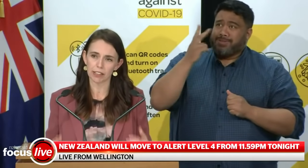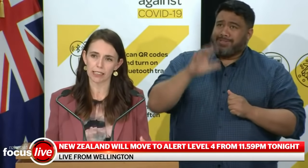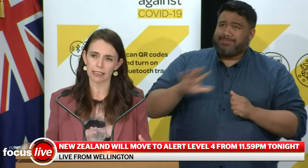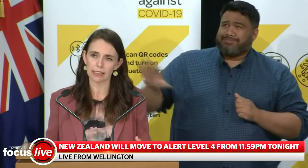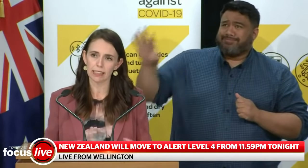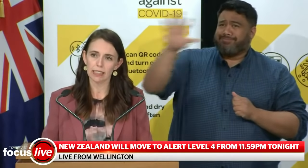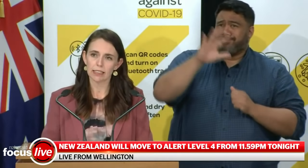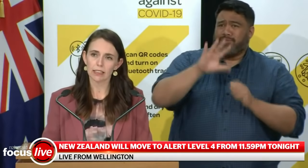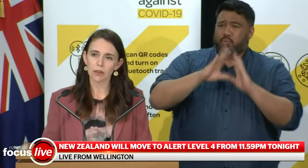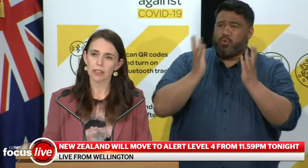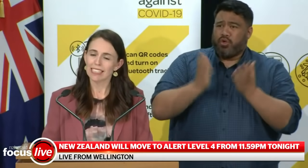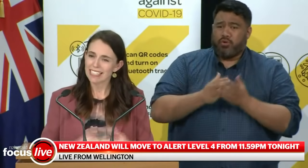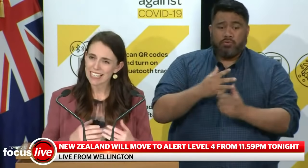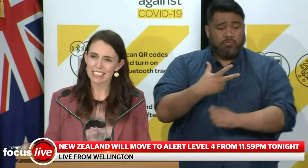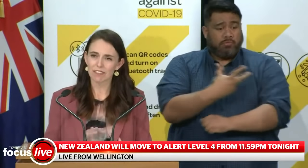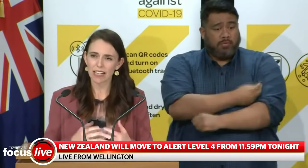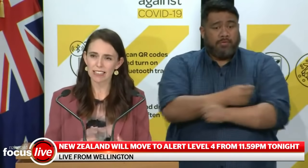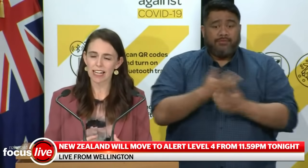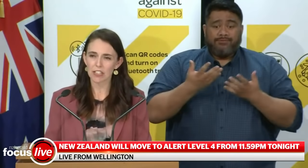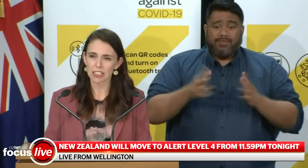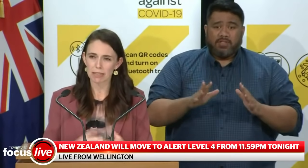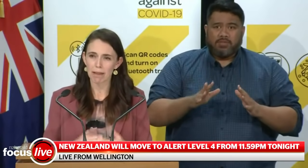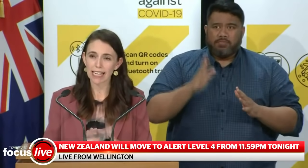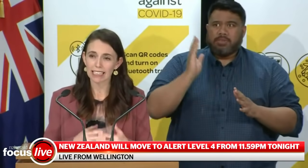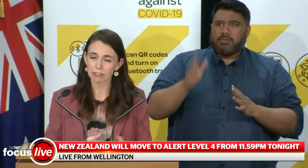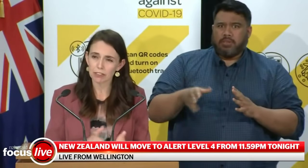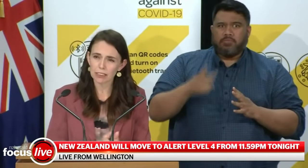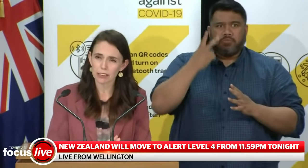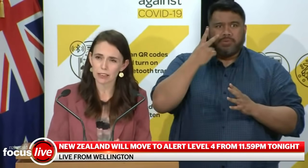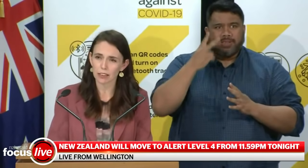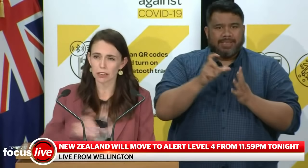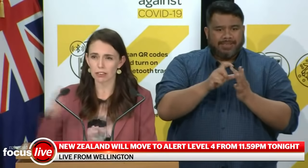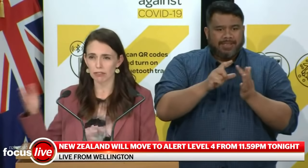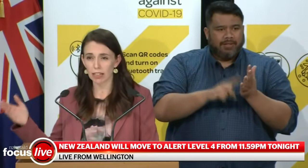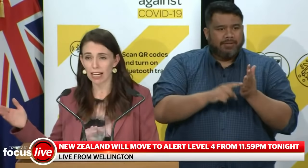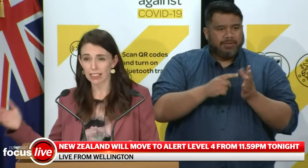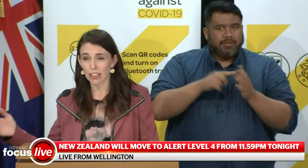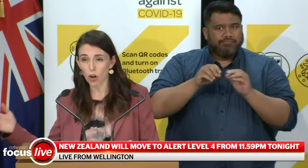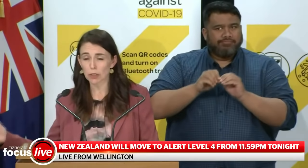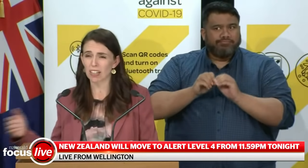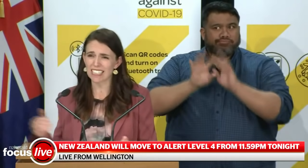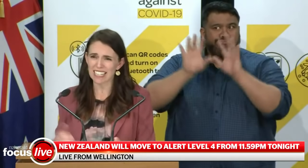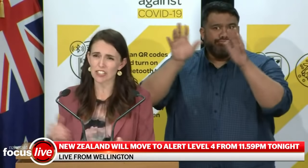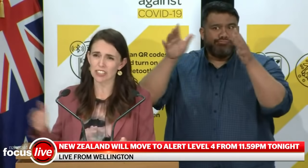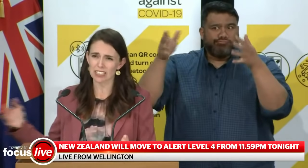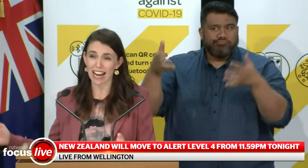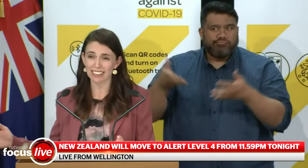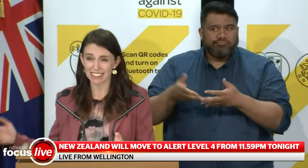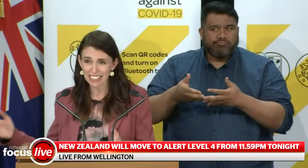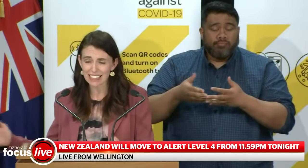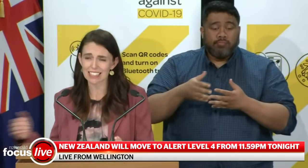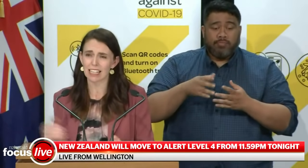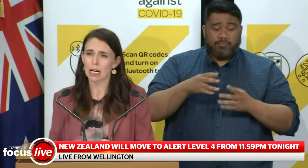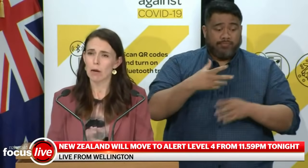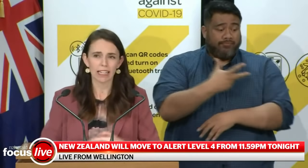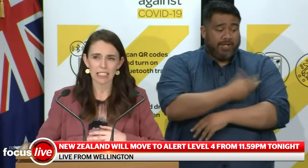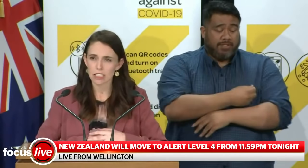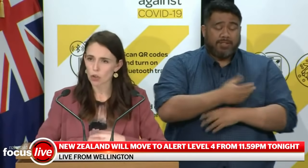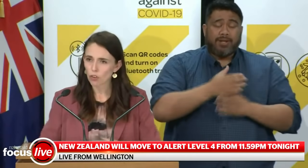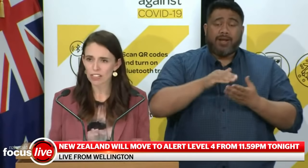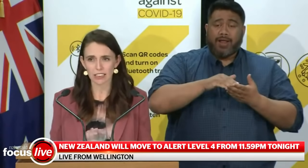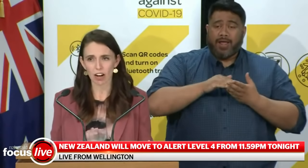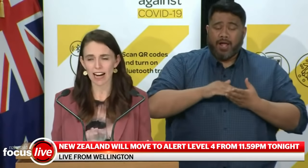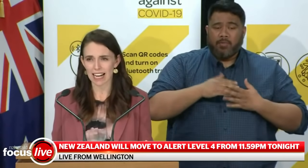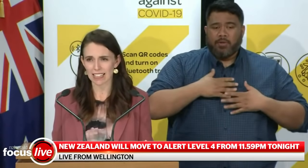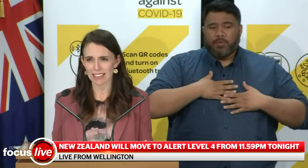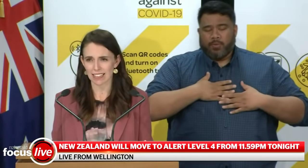Delta variant. So yes, vaccinations make a difference to those hospitalisations and deaths, but it is